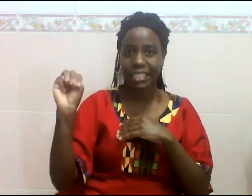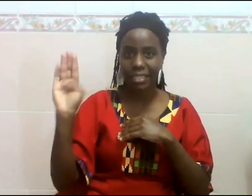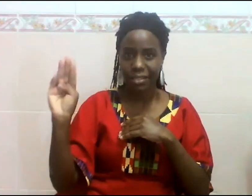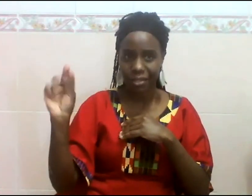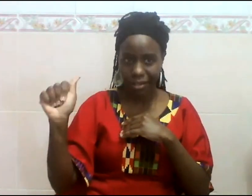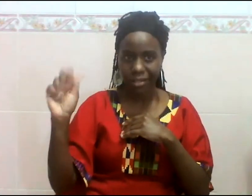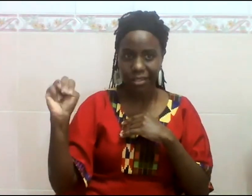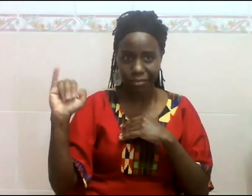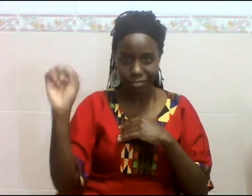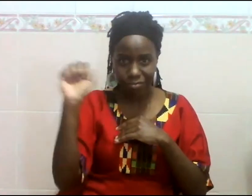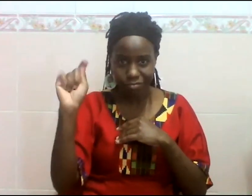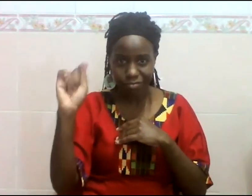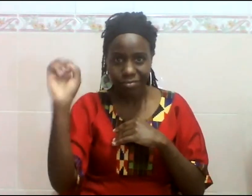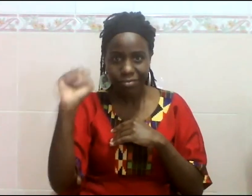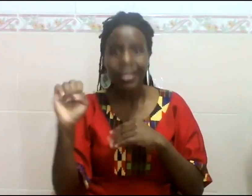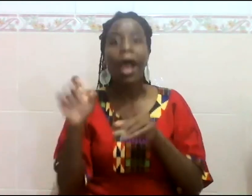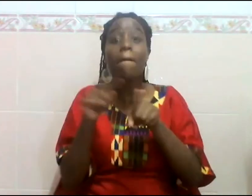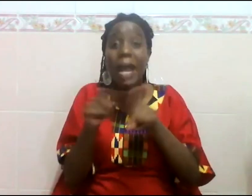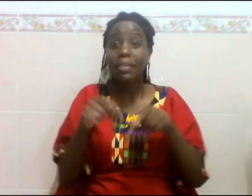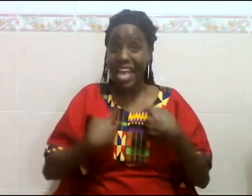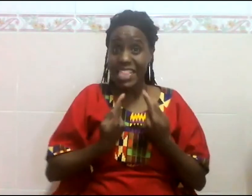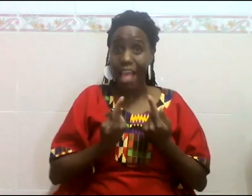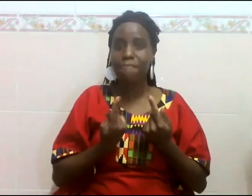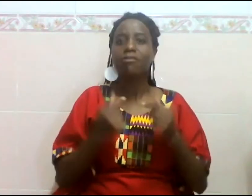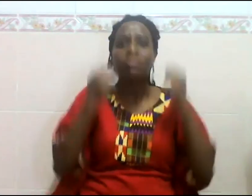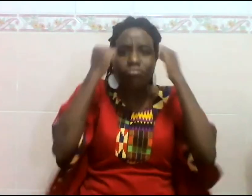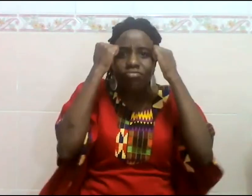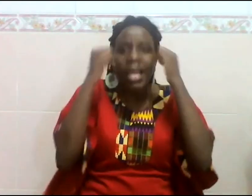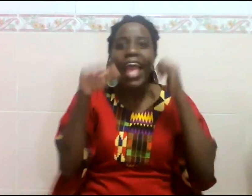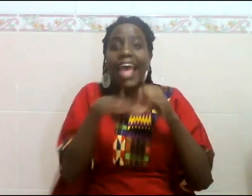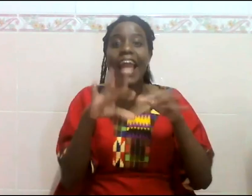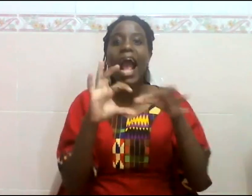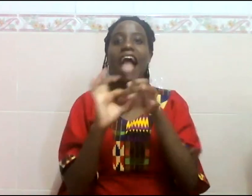anthropologists and paleoanthropologists. So we would consider ourselves to be scientists. Apologies.